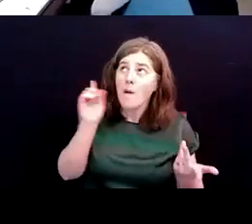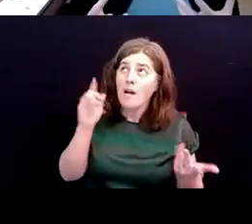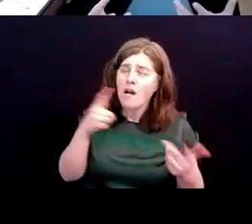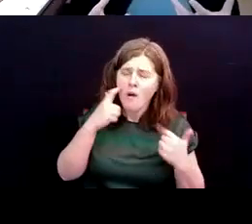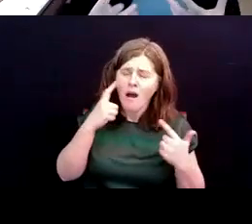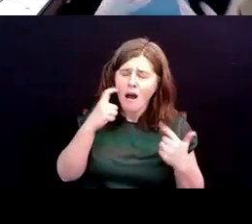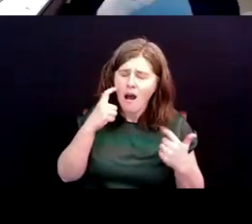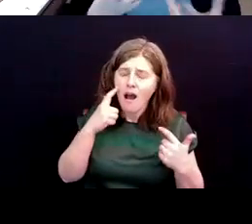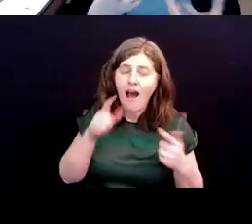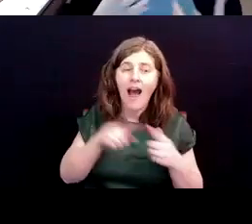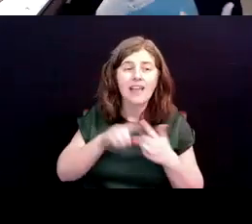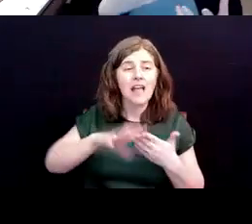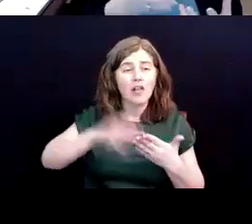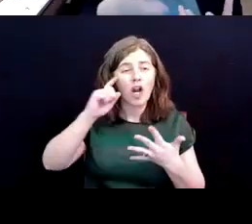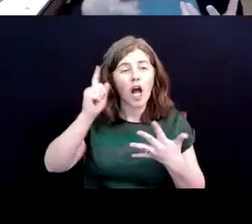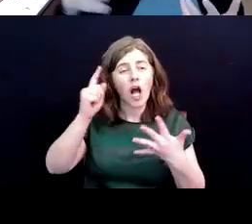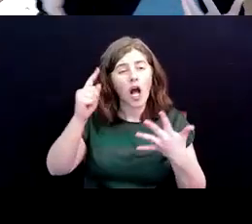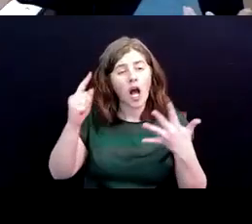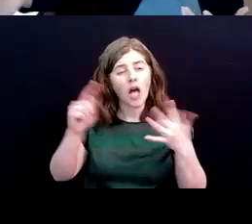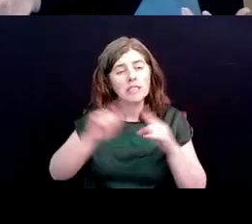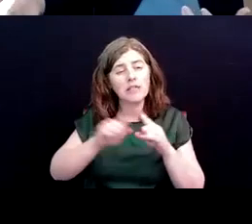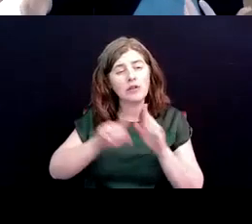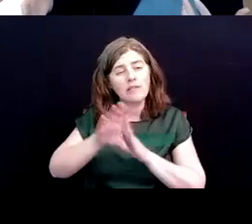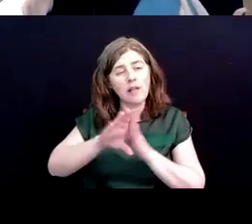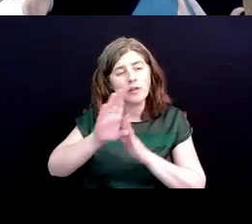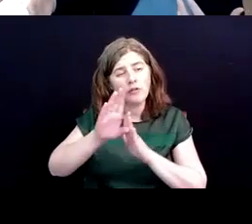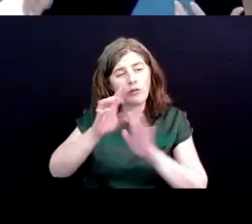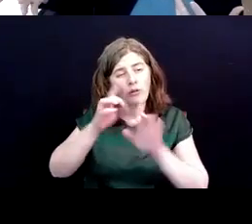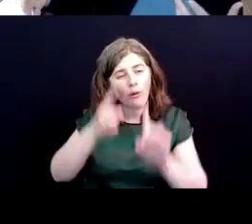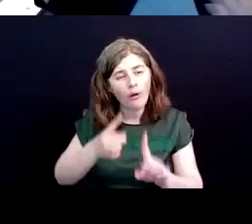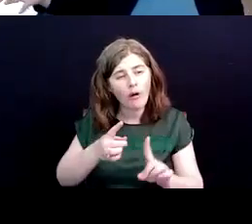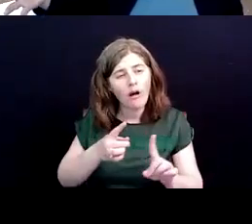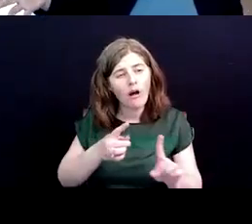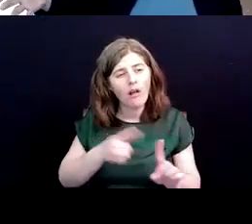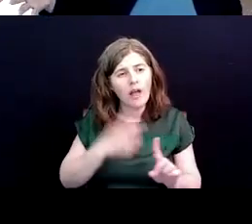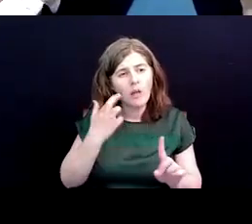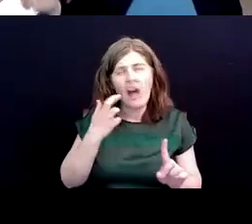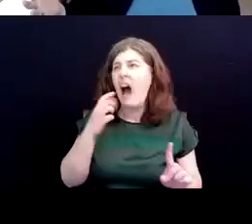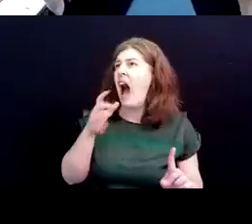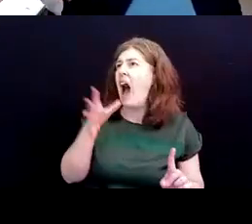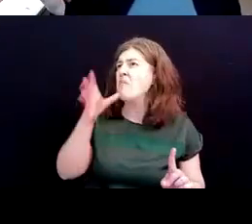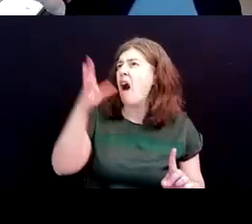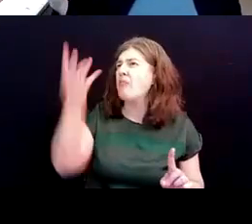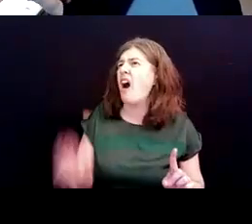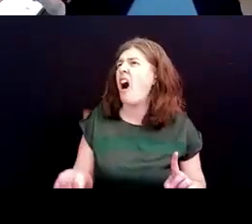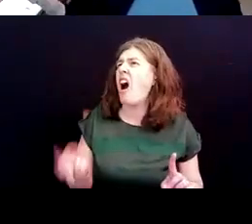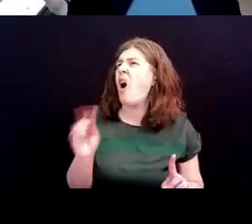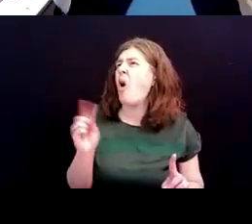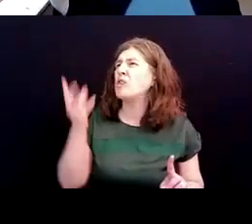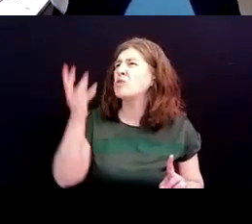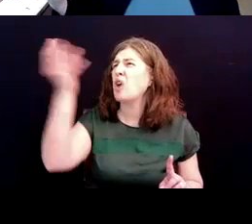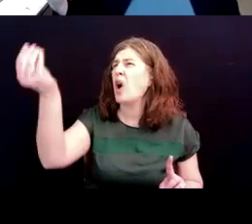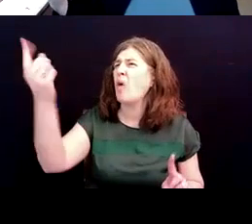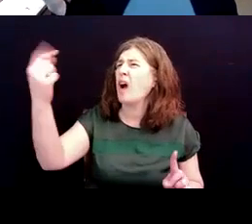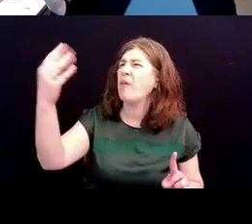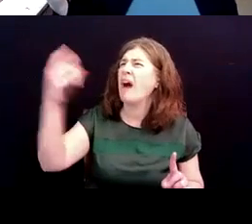object permanence and those types of developmental milestones, that's when they're like, get back in here, right? Like, where'd you go? Get back in here. I know